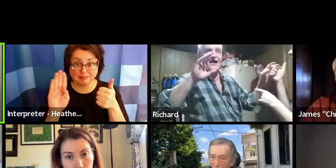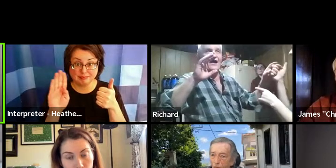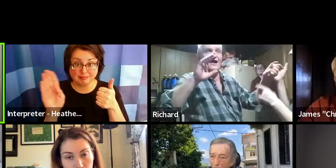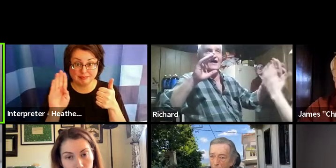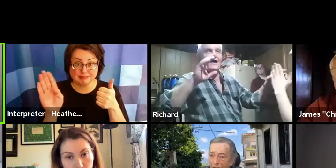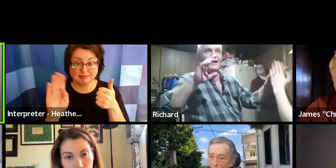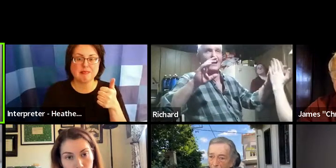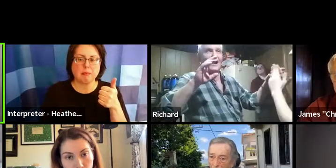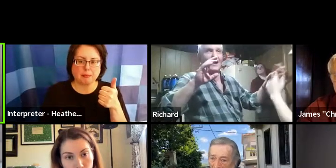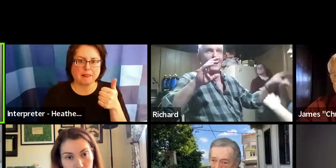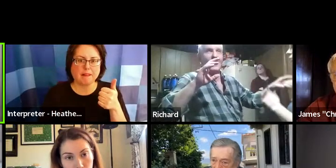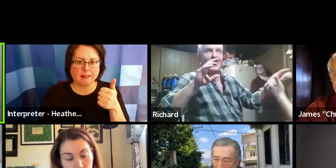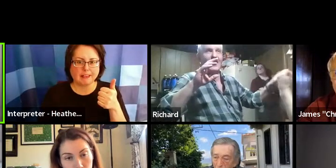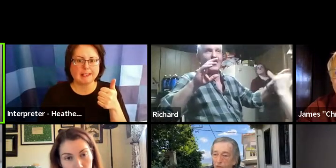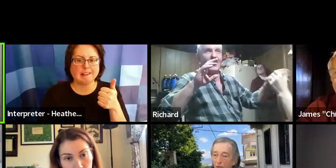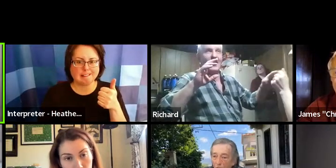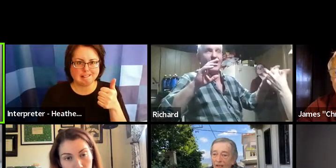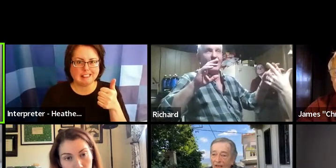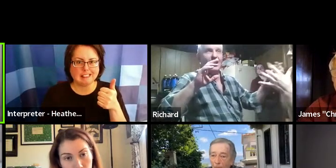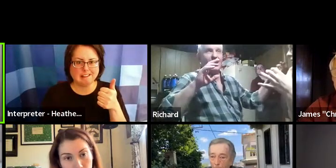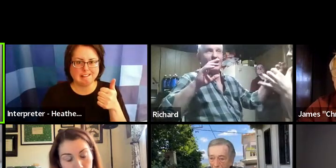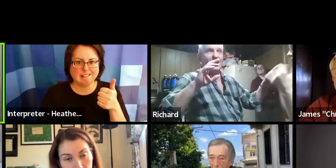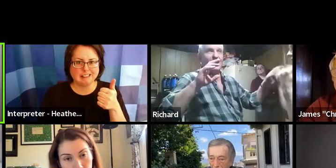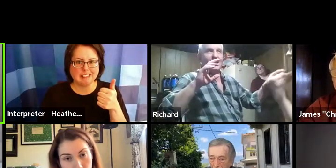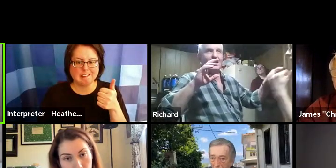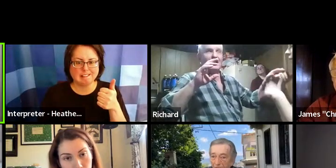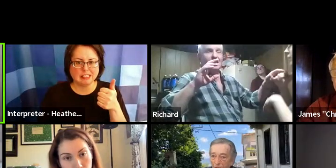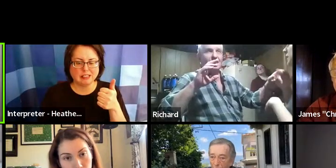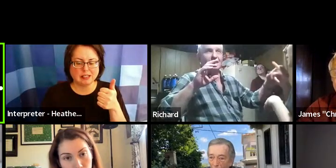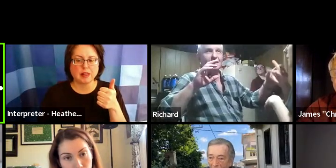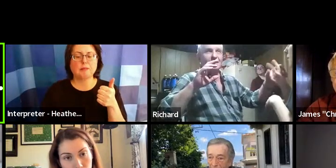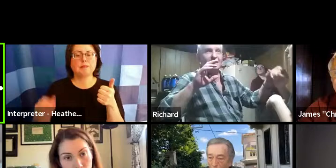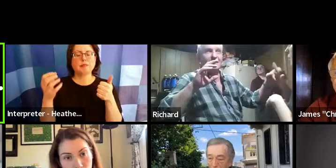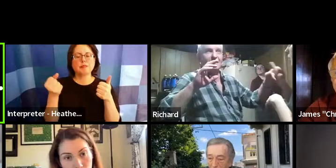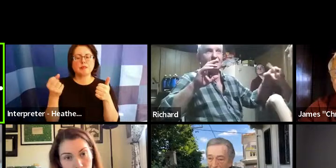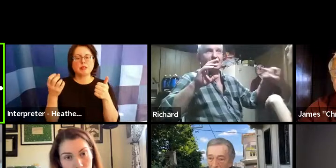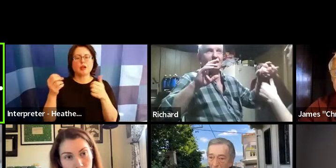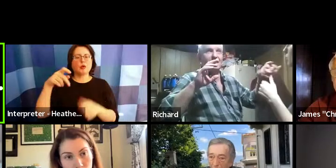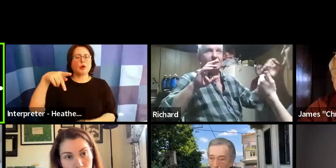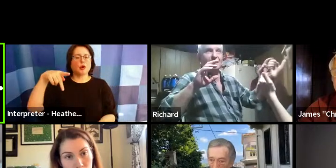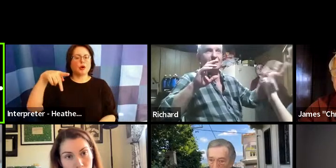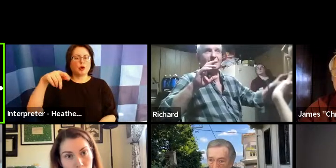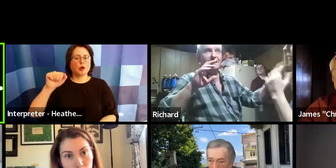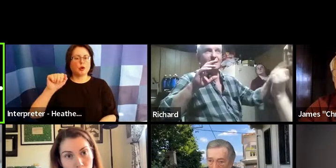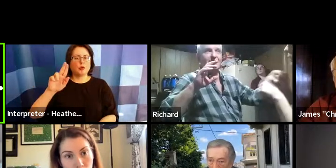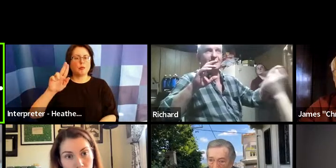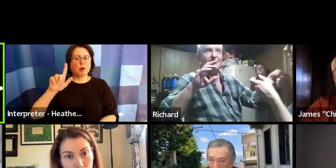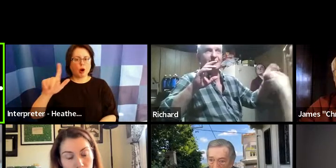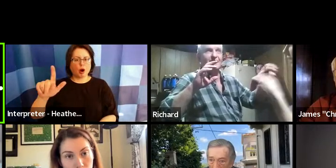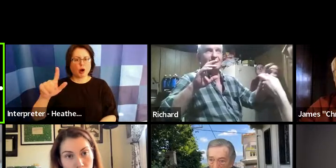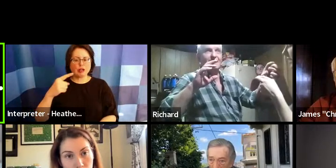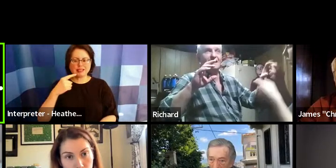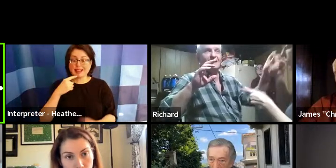SPIN. So you don't have a mechanism to regulate that. True?